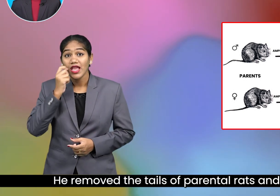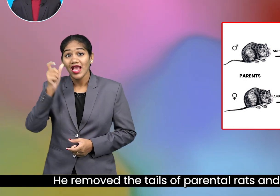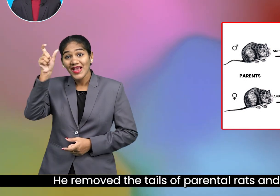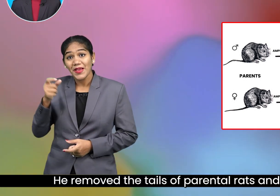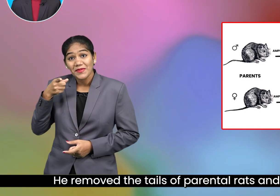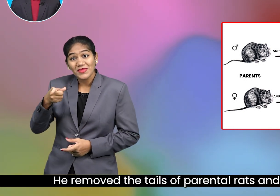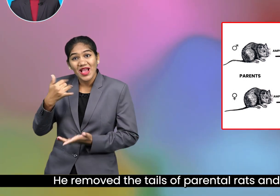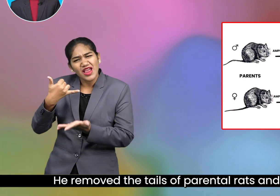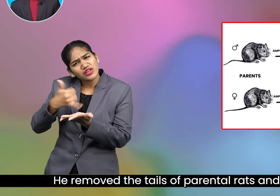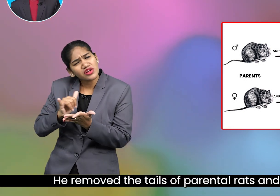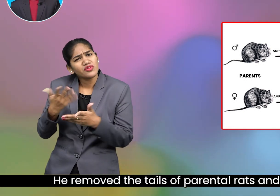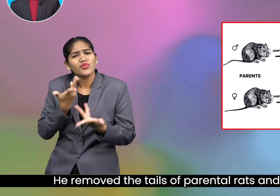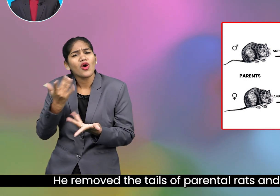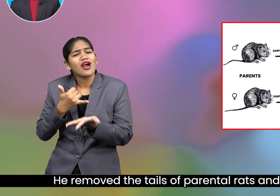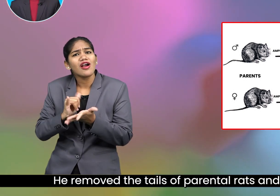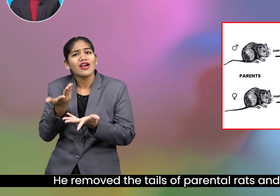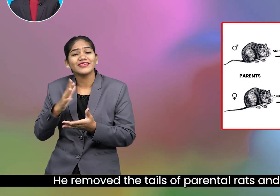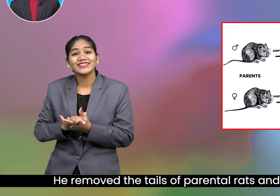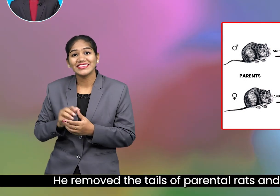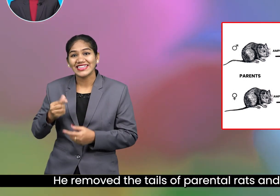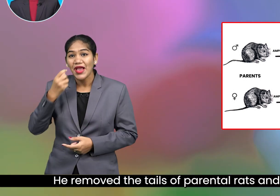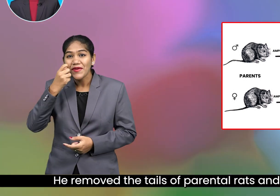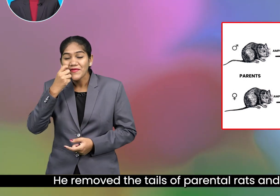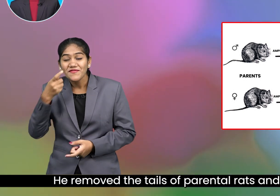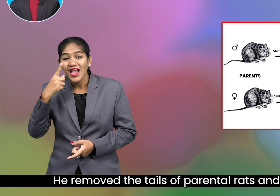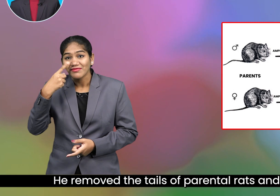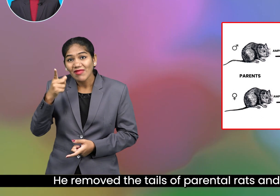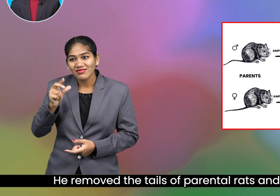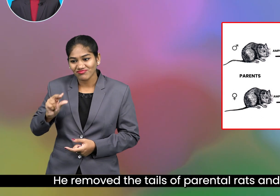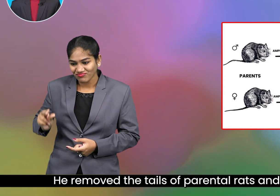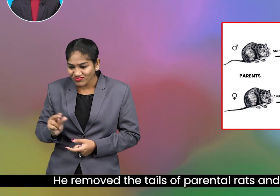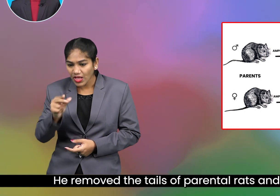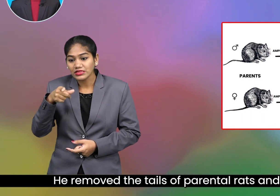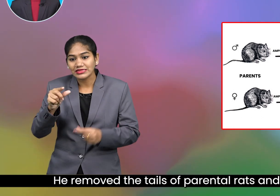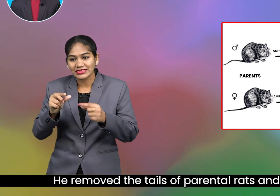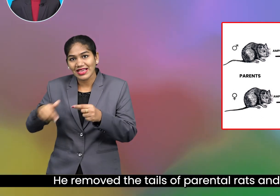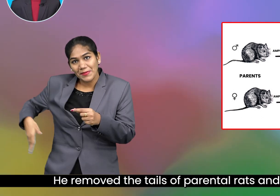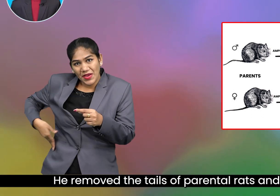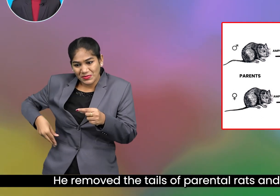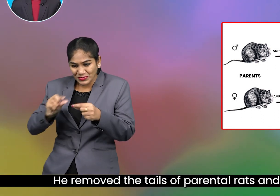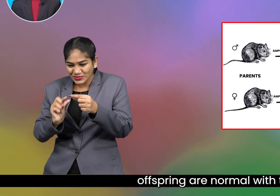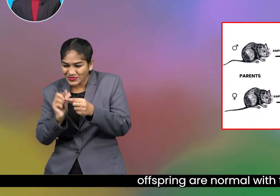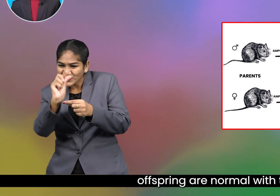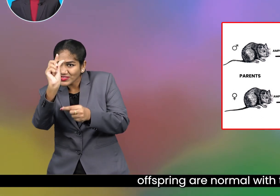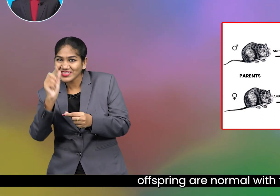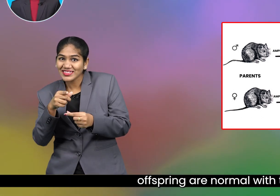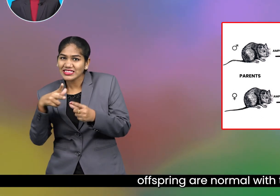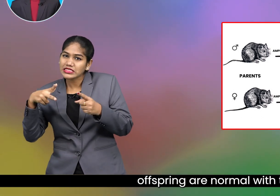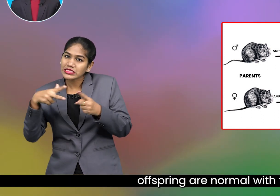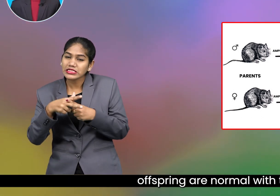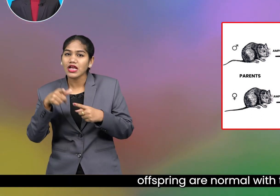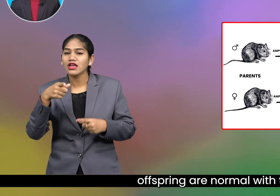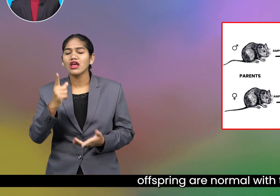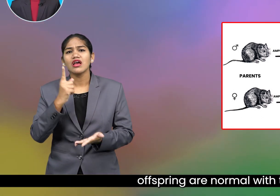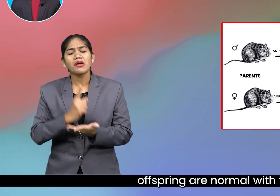He removed the tails of parental rats and observed that their offspring